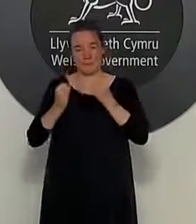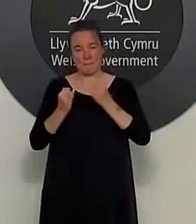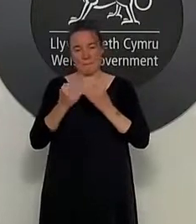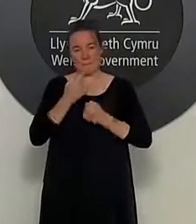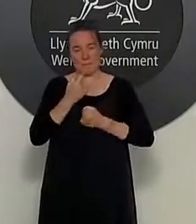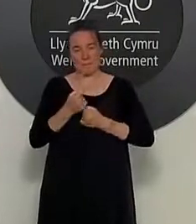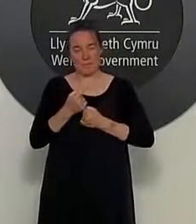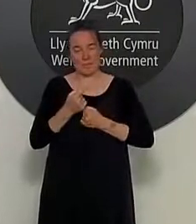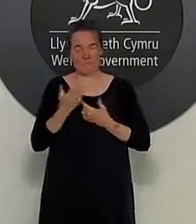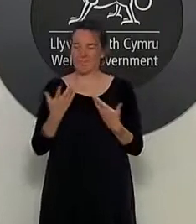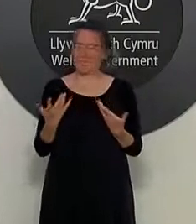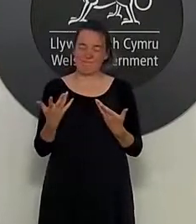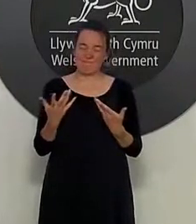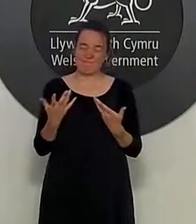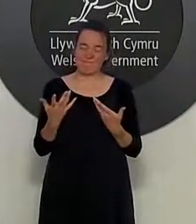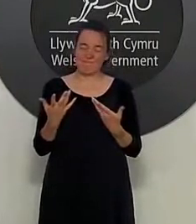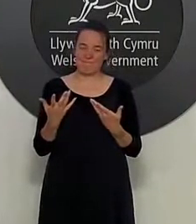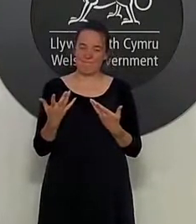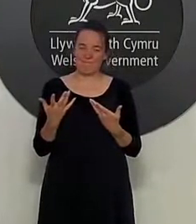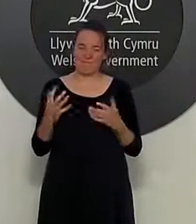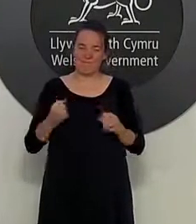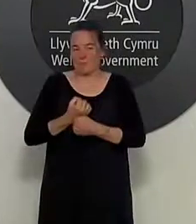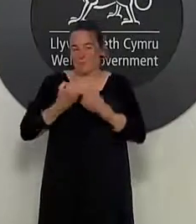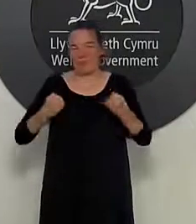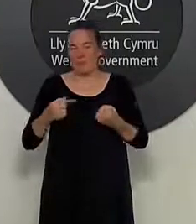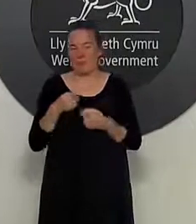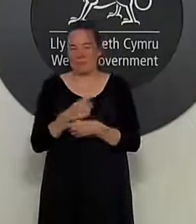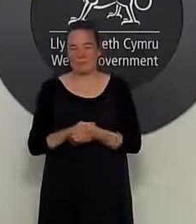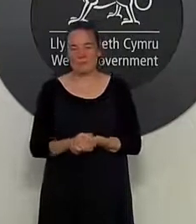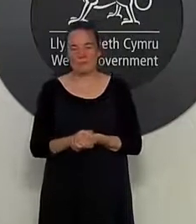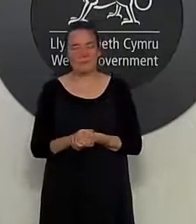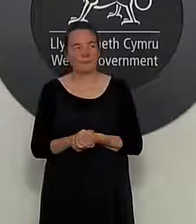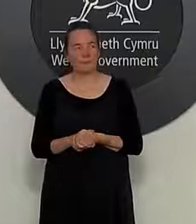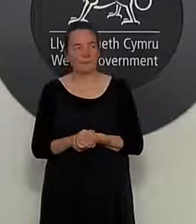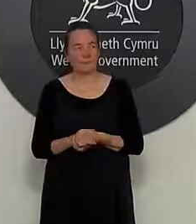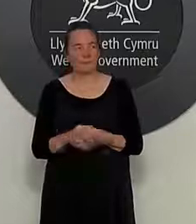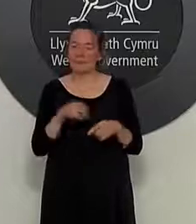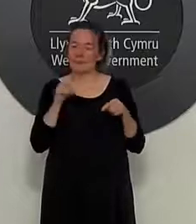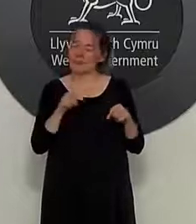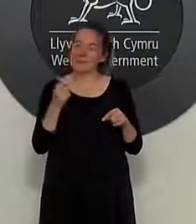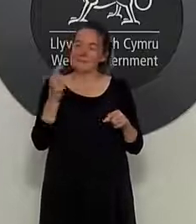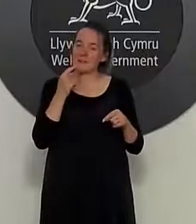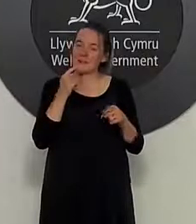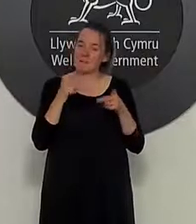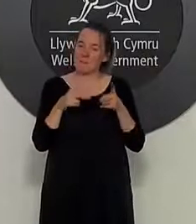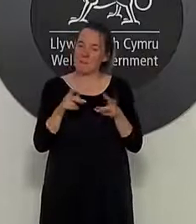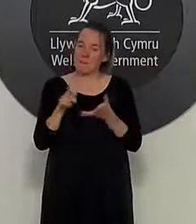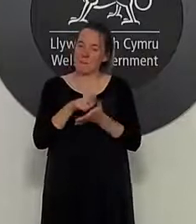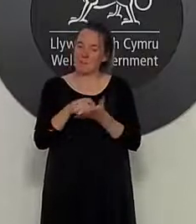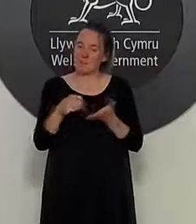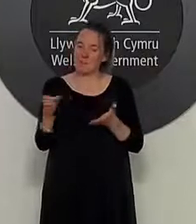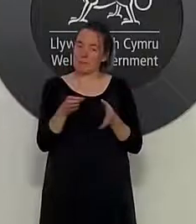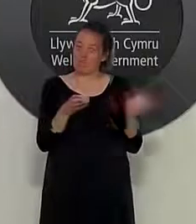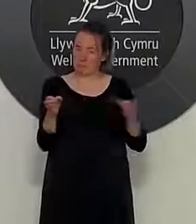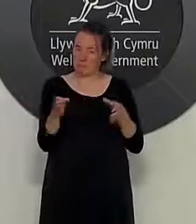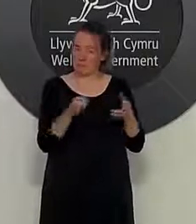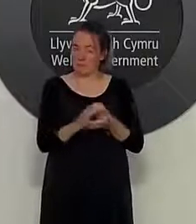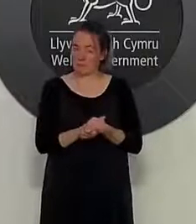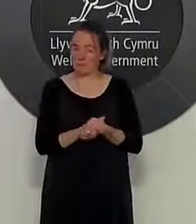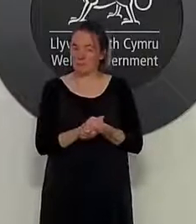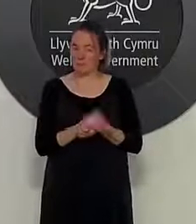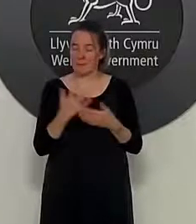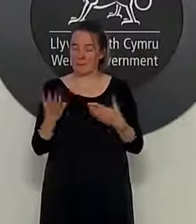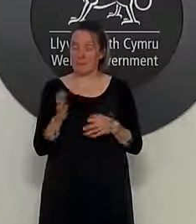to examination. This is the simplest form of election. In the current system, you have to turn